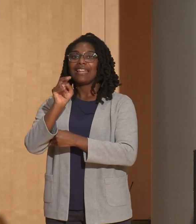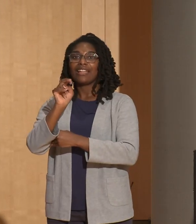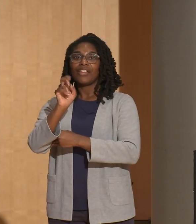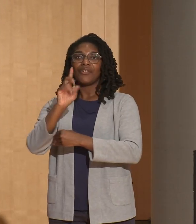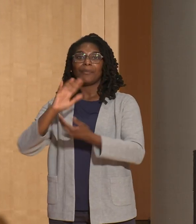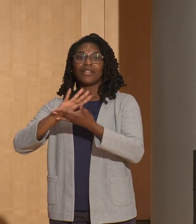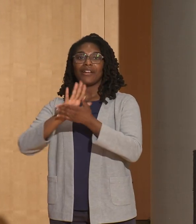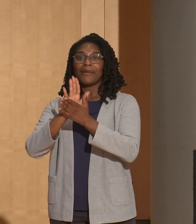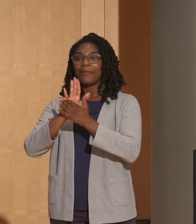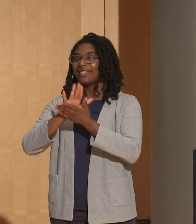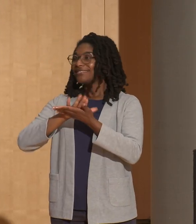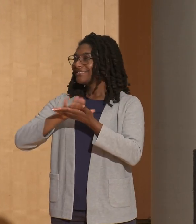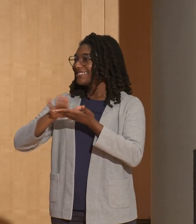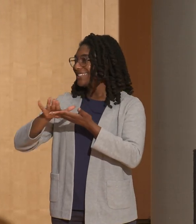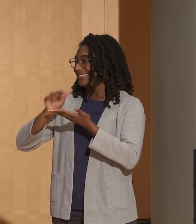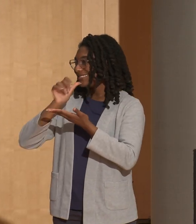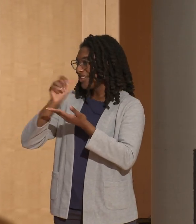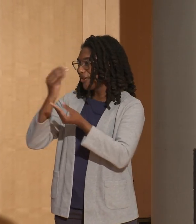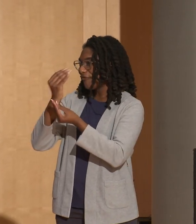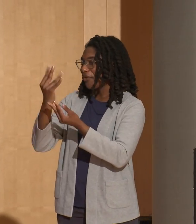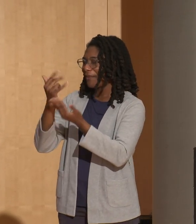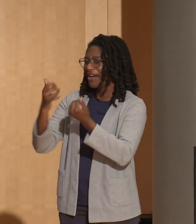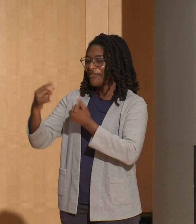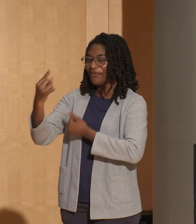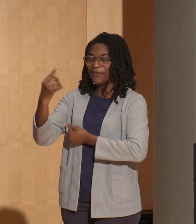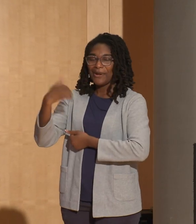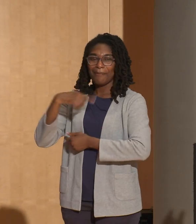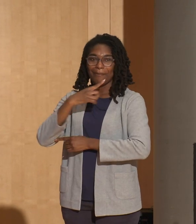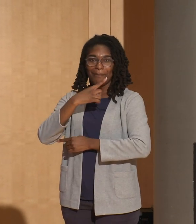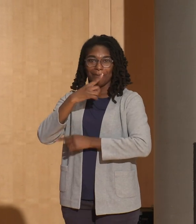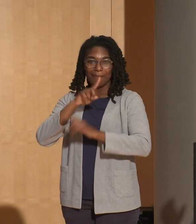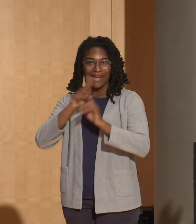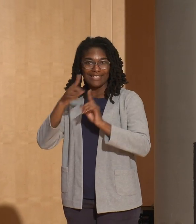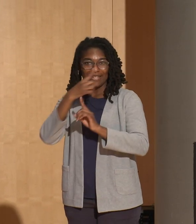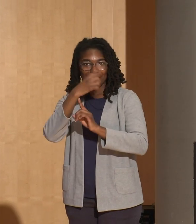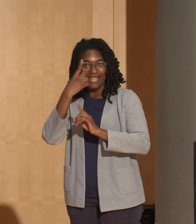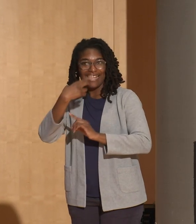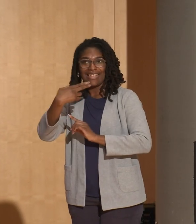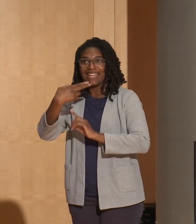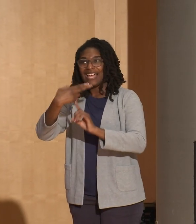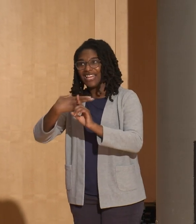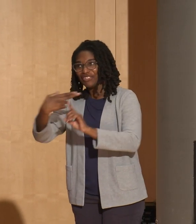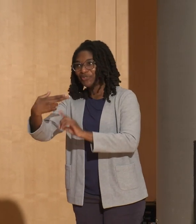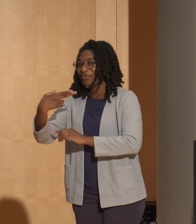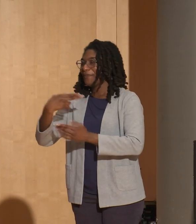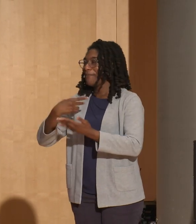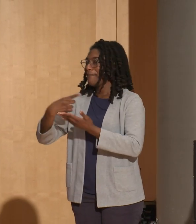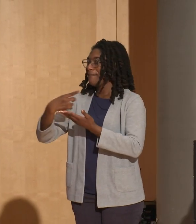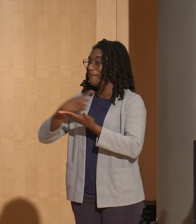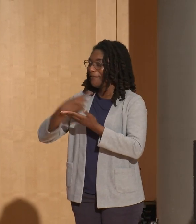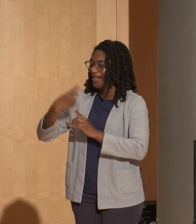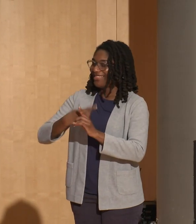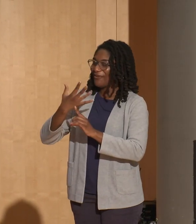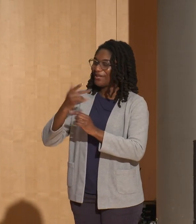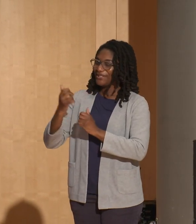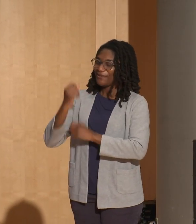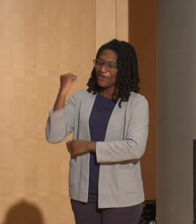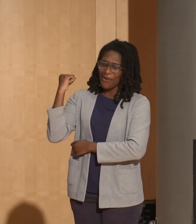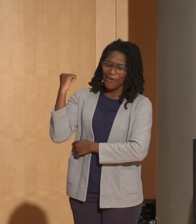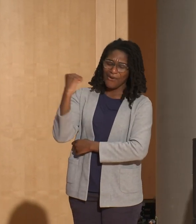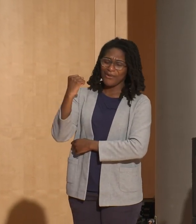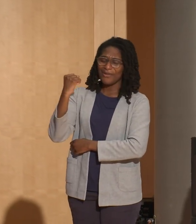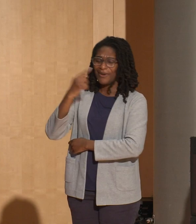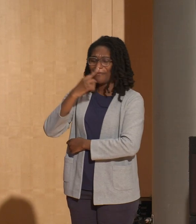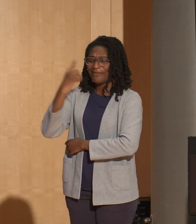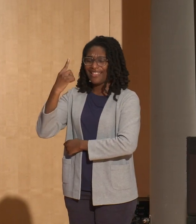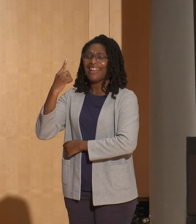kind to not say that I just told everybody it's Black History Month. I want us to be real black all month. And thank you, all